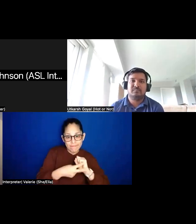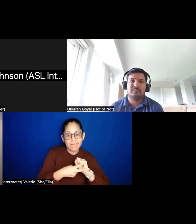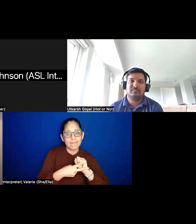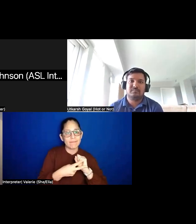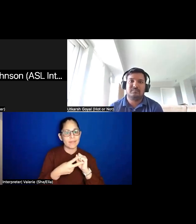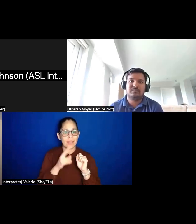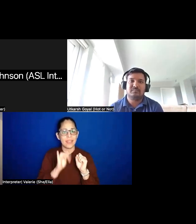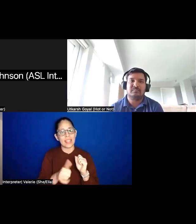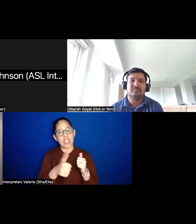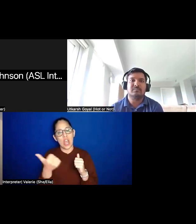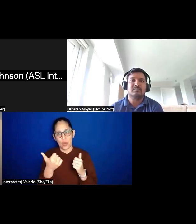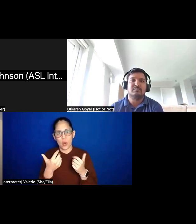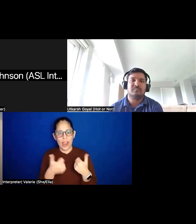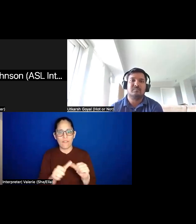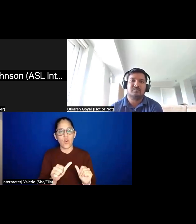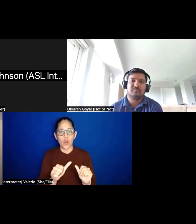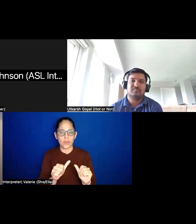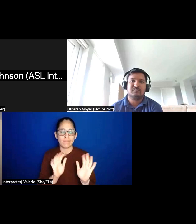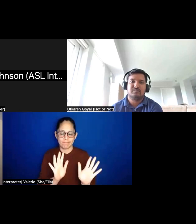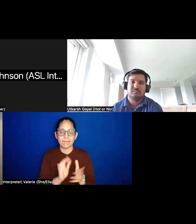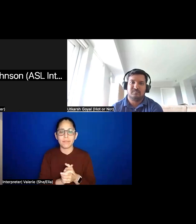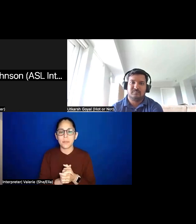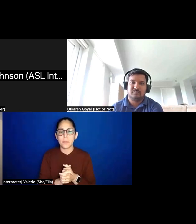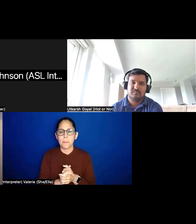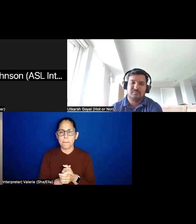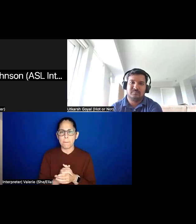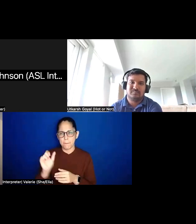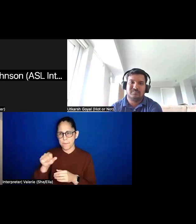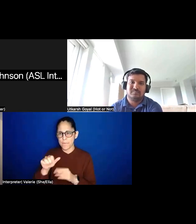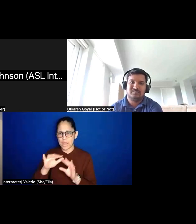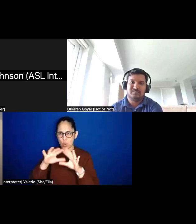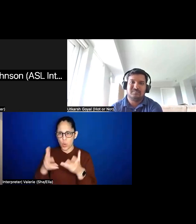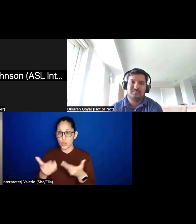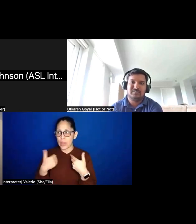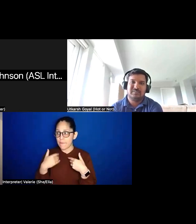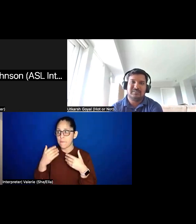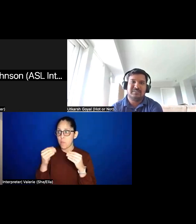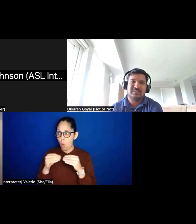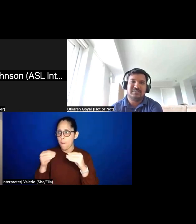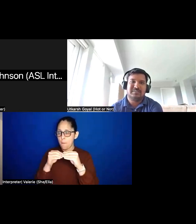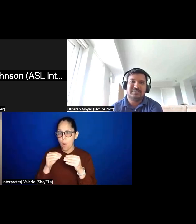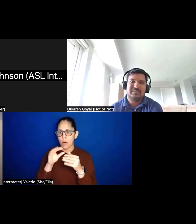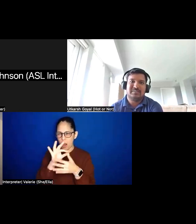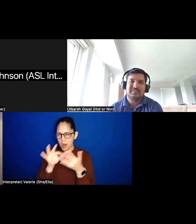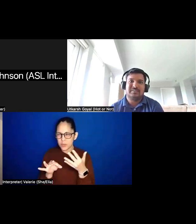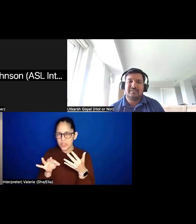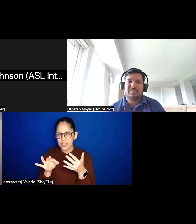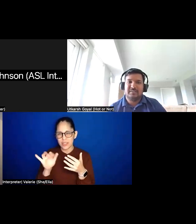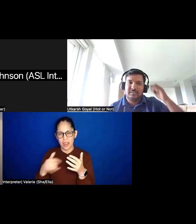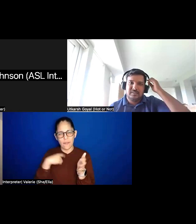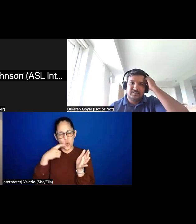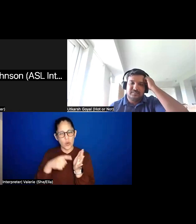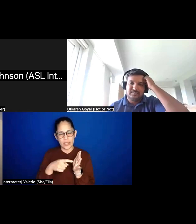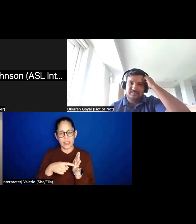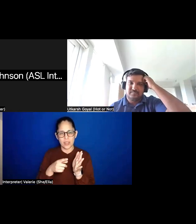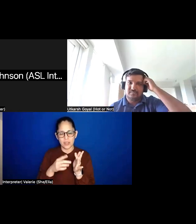Yeah, and we're just in the world is just going to continue to have more and more and more options. So the challenges that